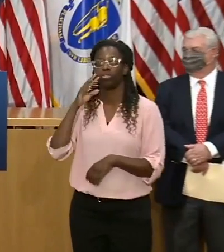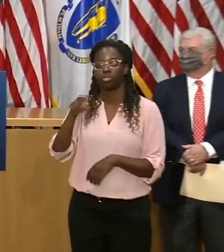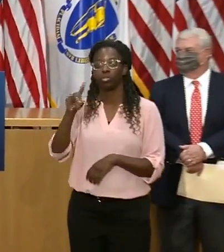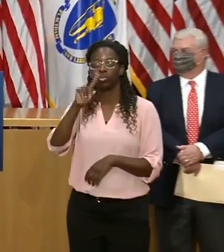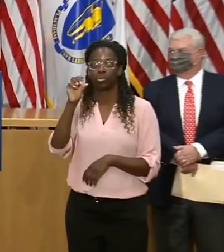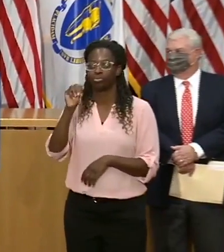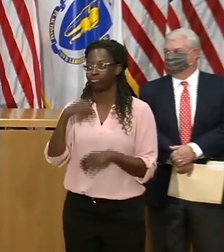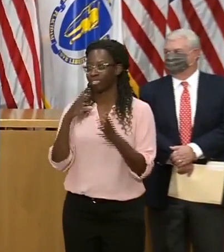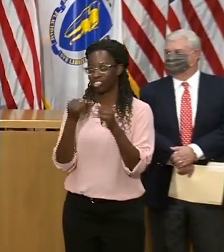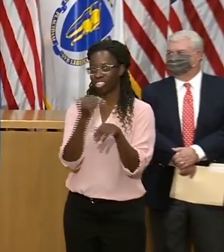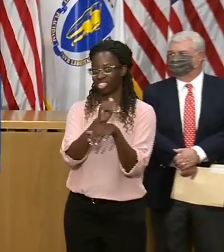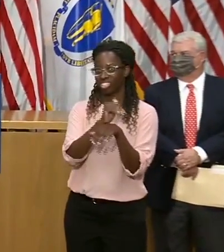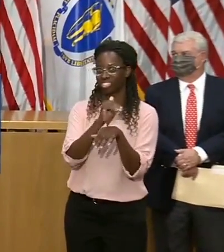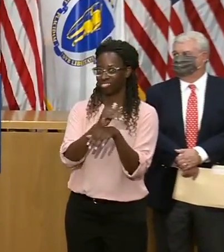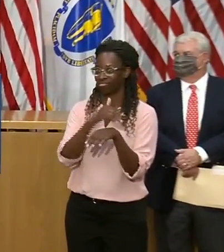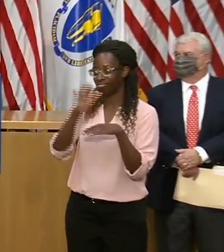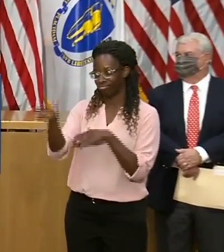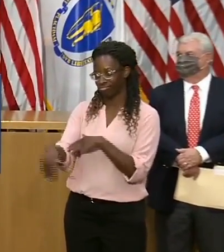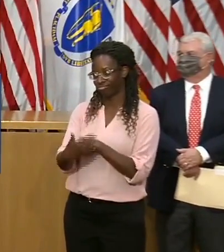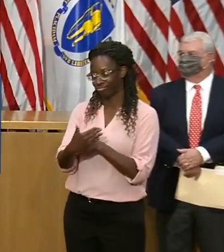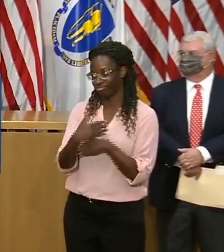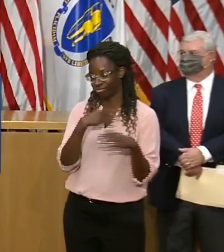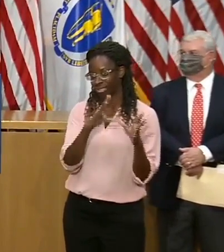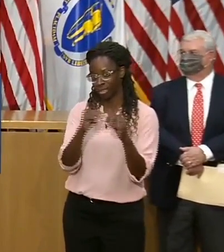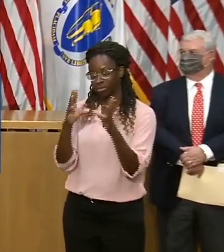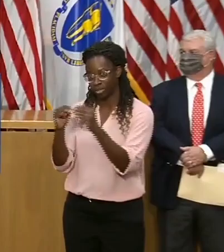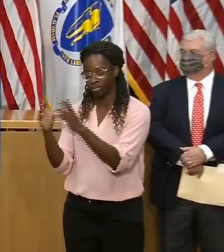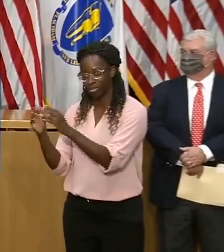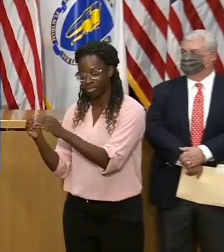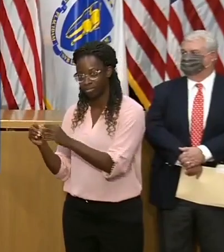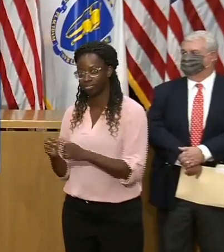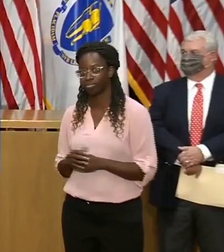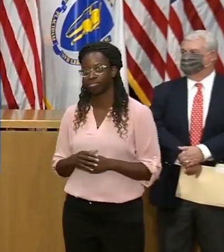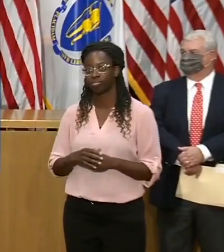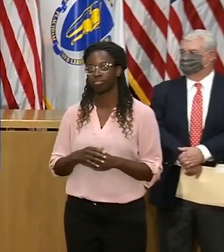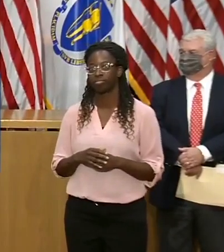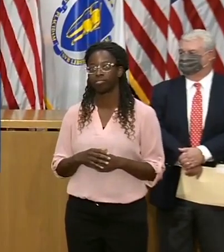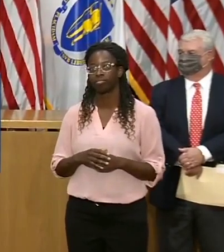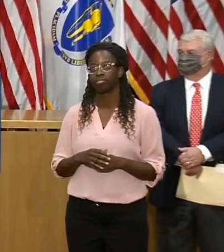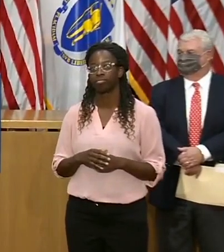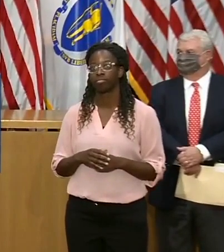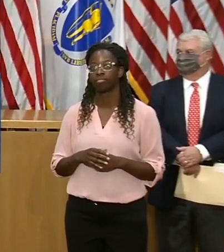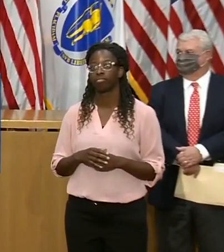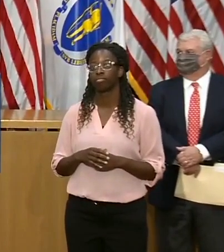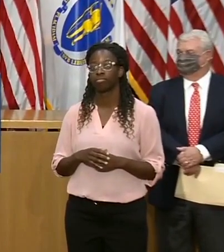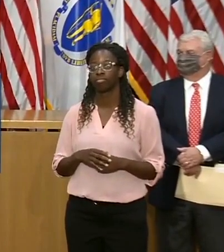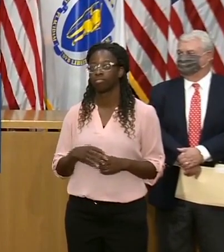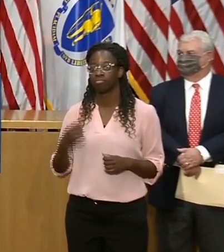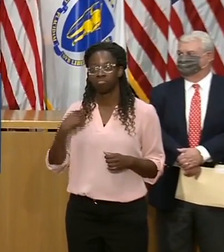already made clear that I don't plan to support the president. I